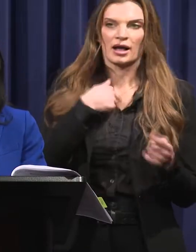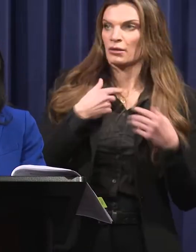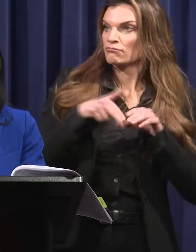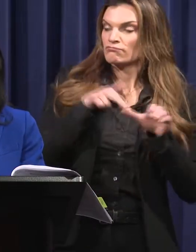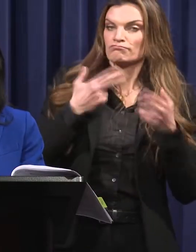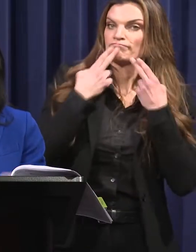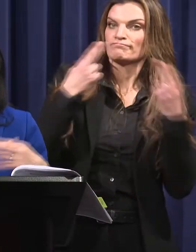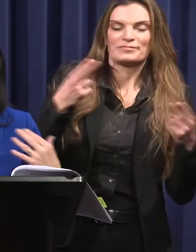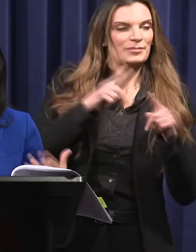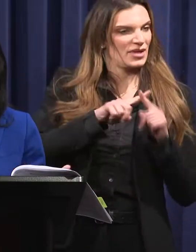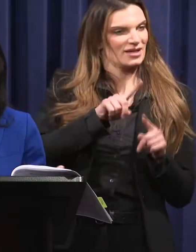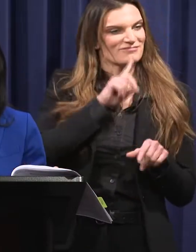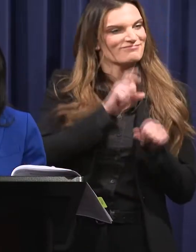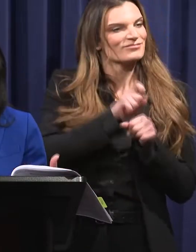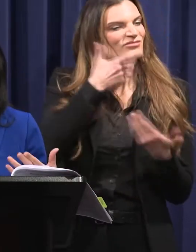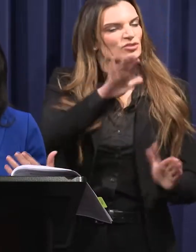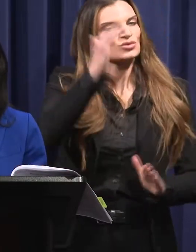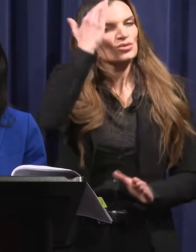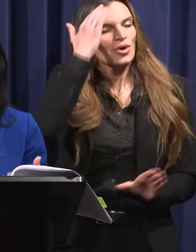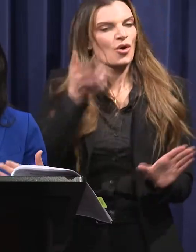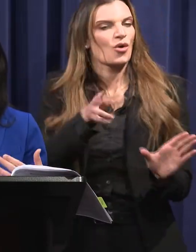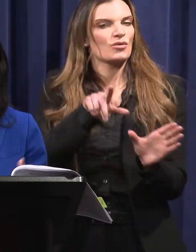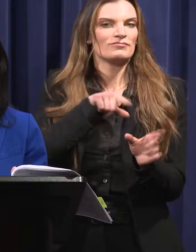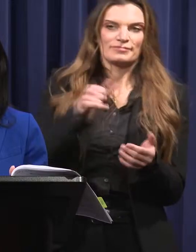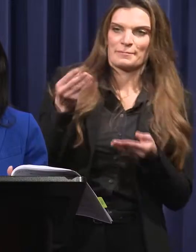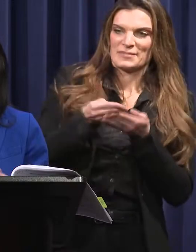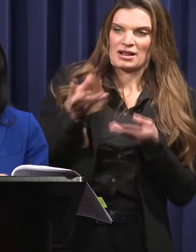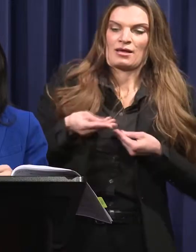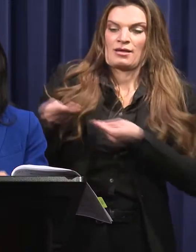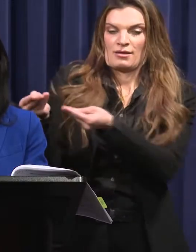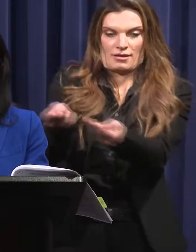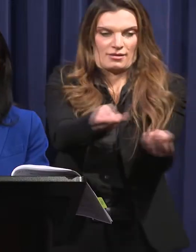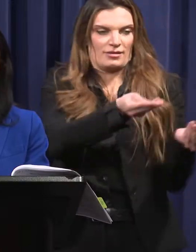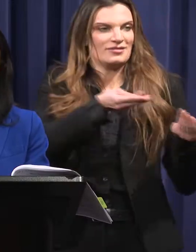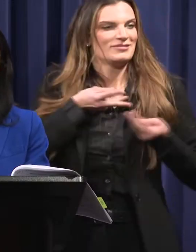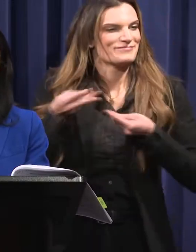legal possession and then converting that to their own personal use.